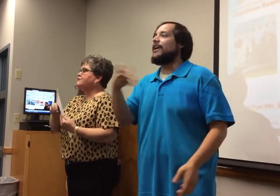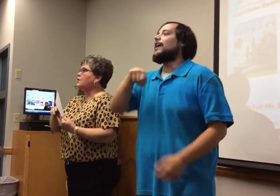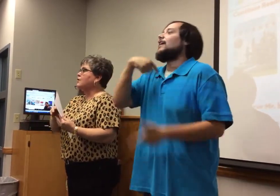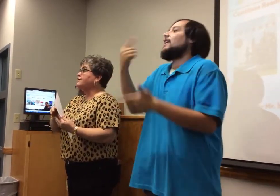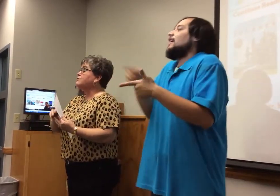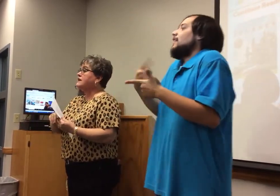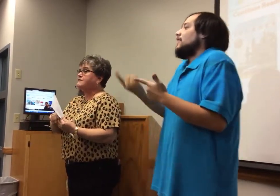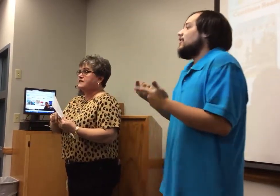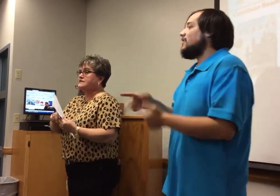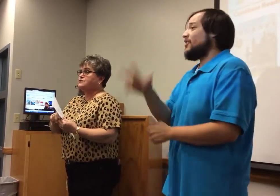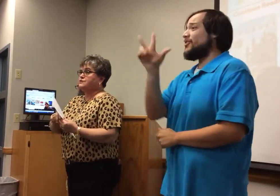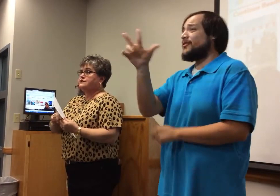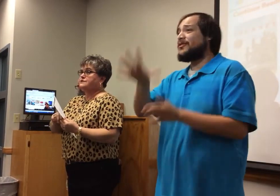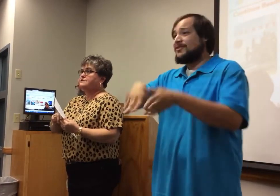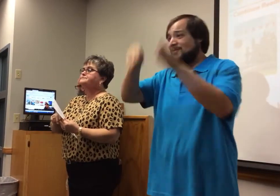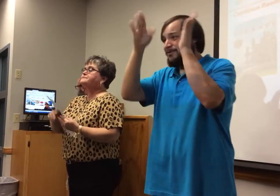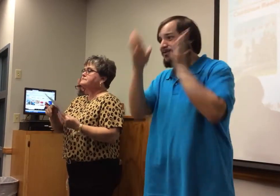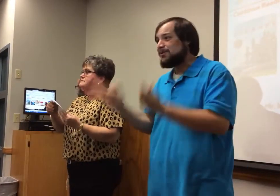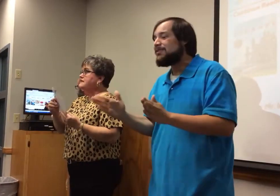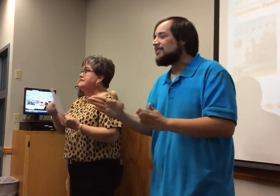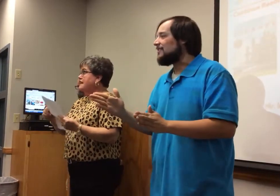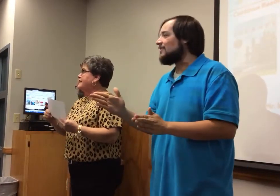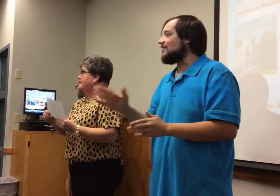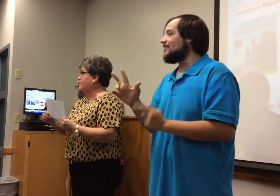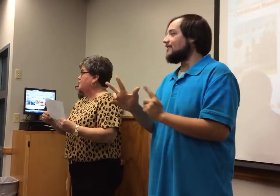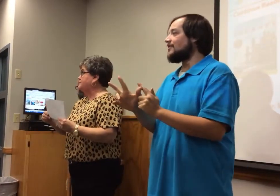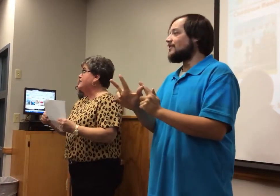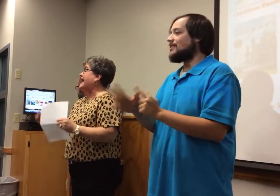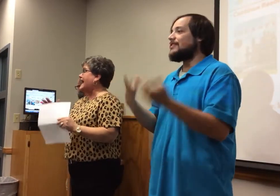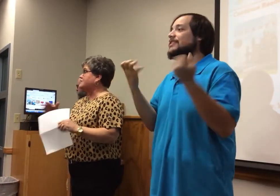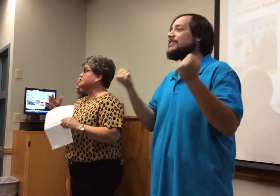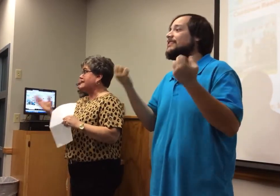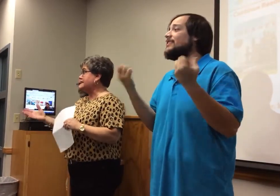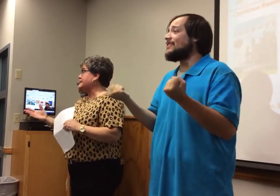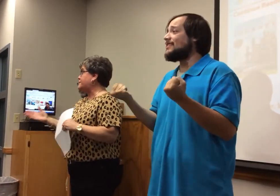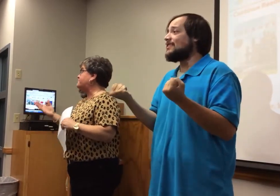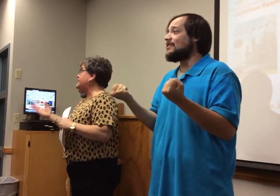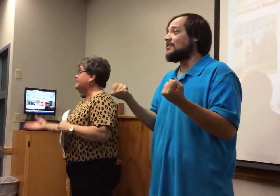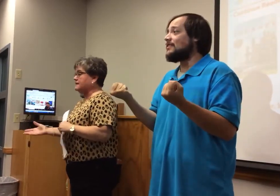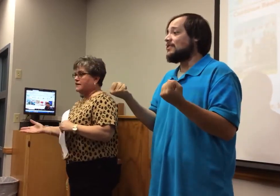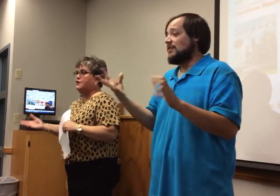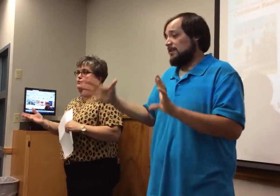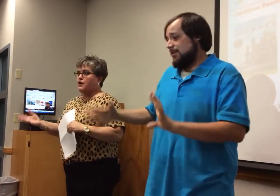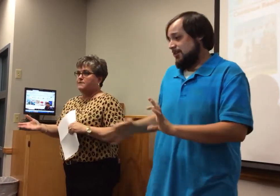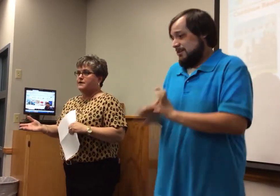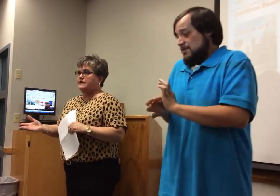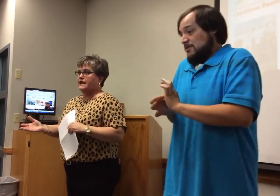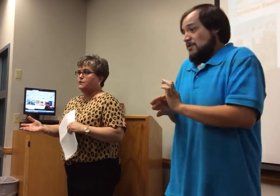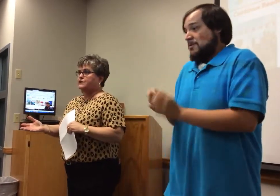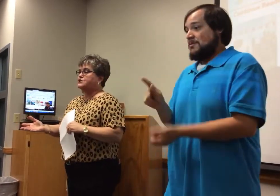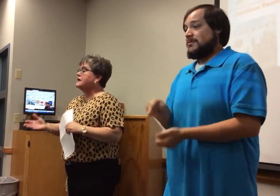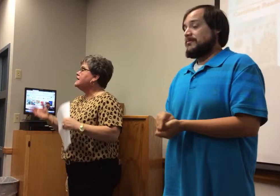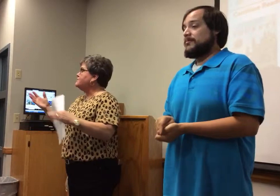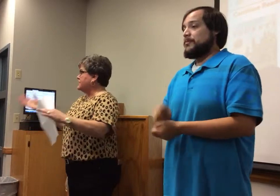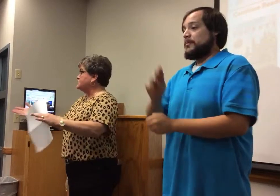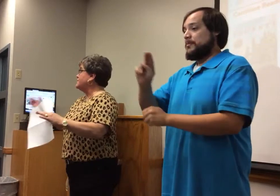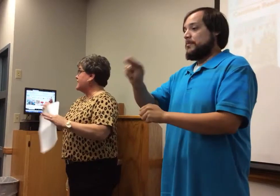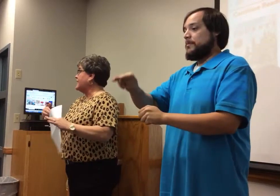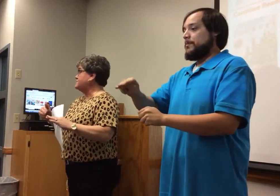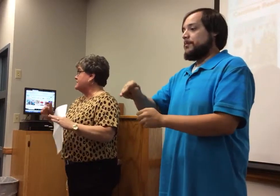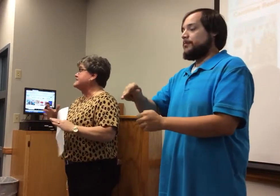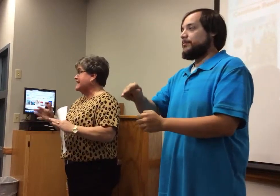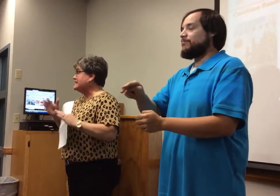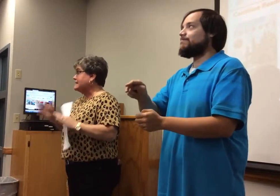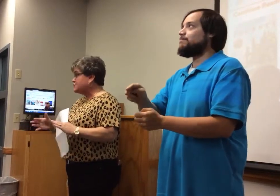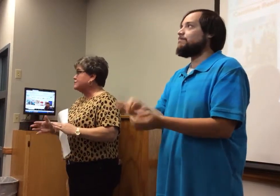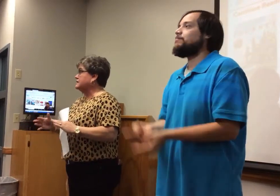And for 3 of these students, sign language actually ended up being their primary language, because when they